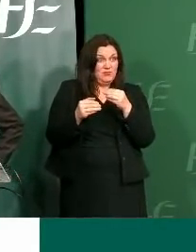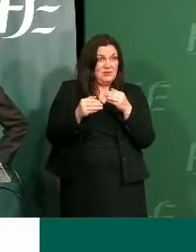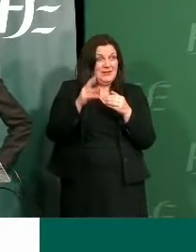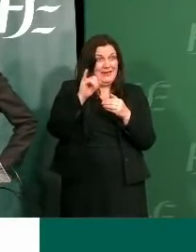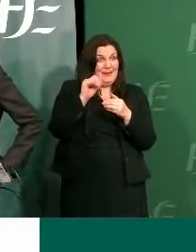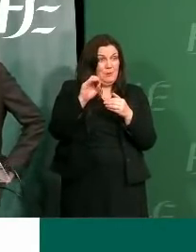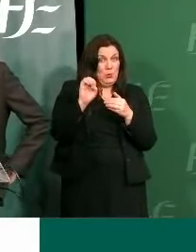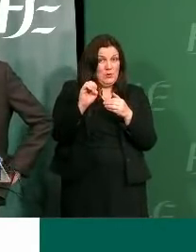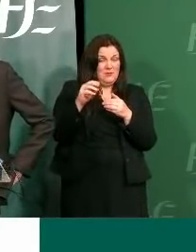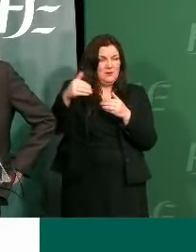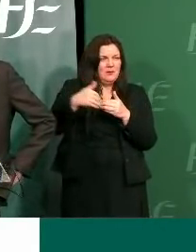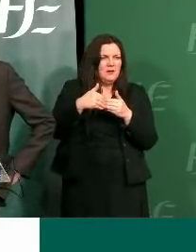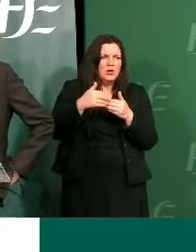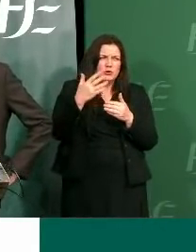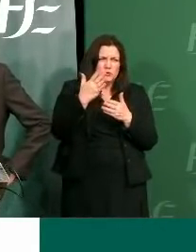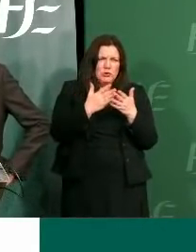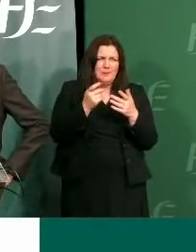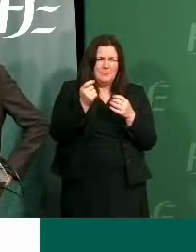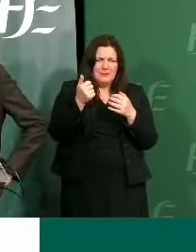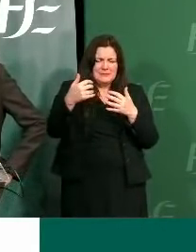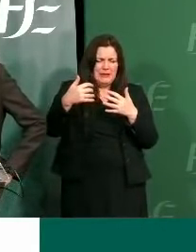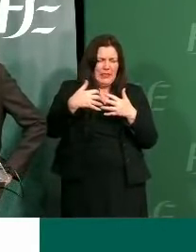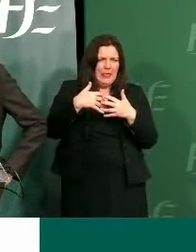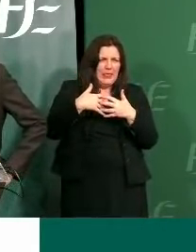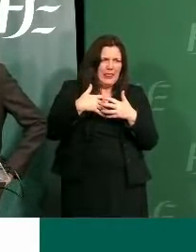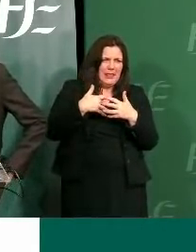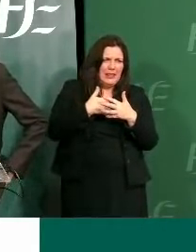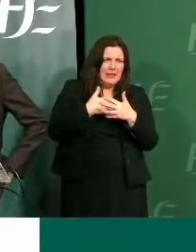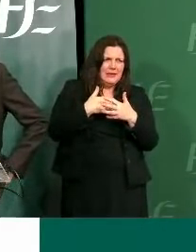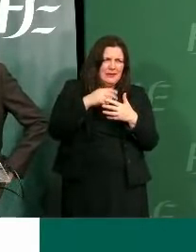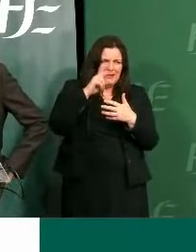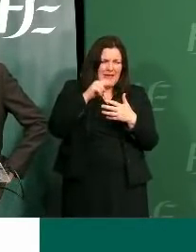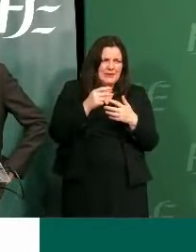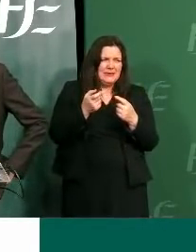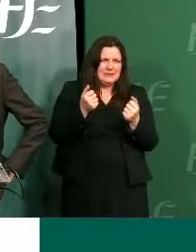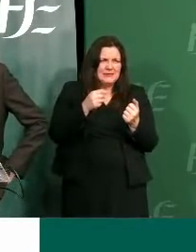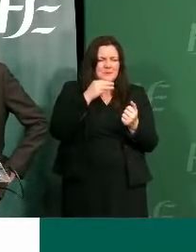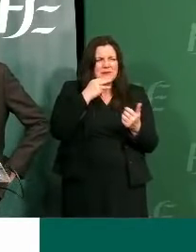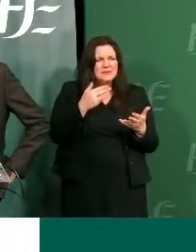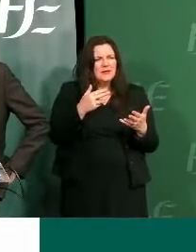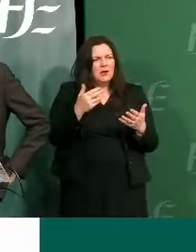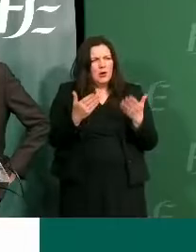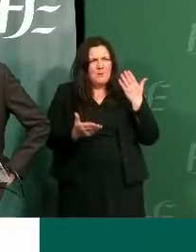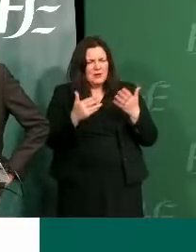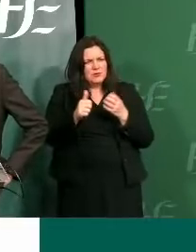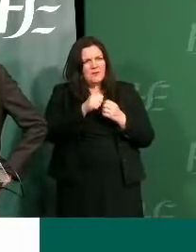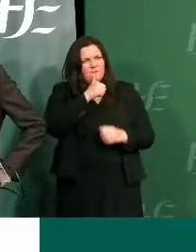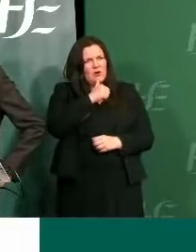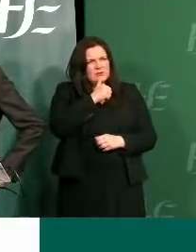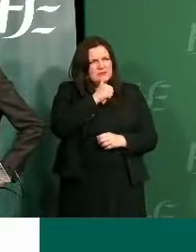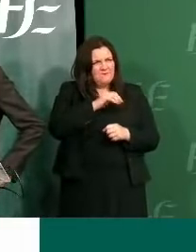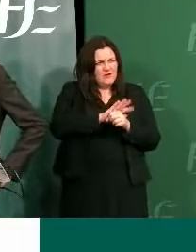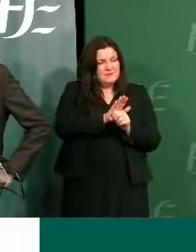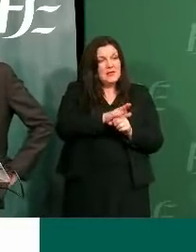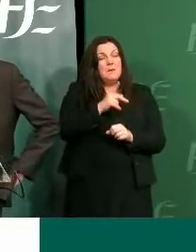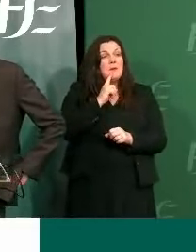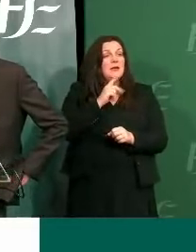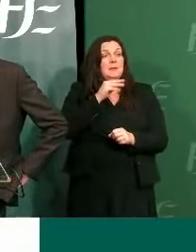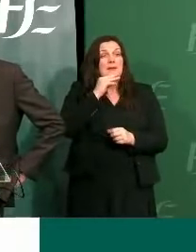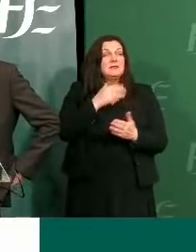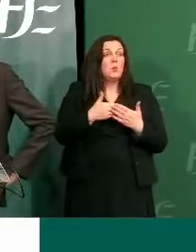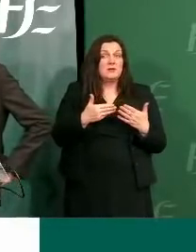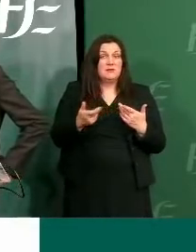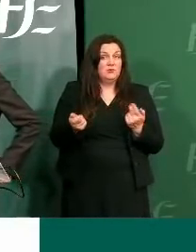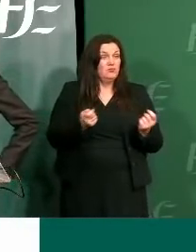you may have seen, a large fold drop in the ability of antibodies to neutralize this variant compared with the original virus. But what that means in clinical terms, because